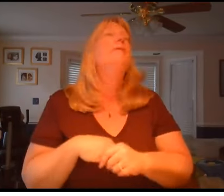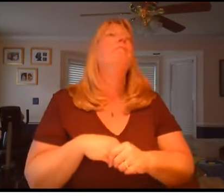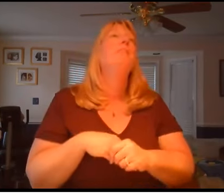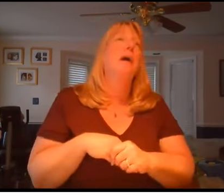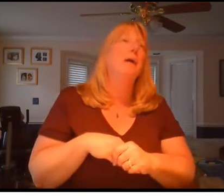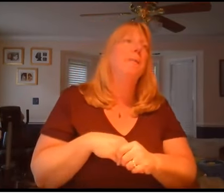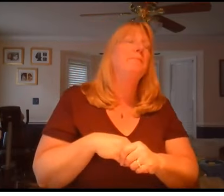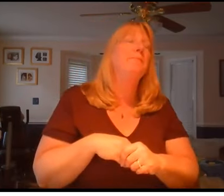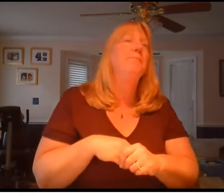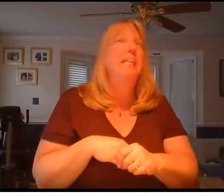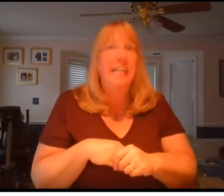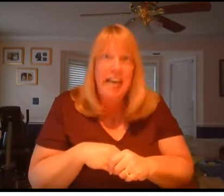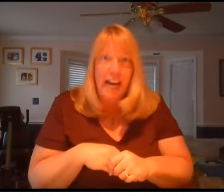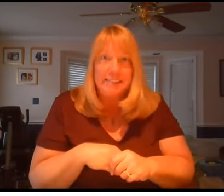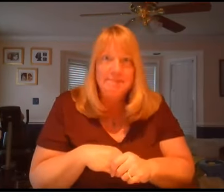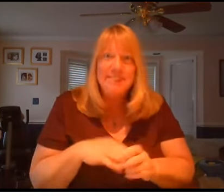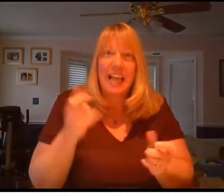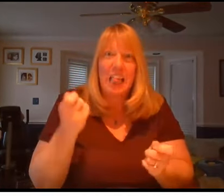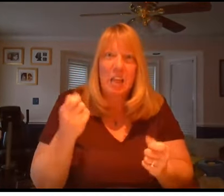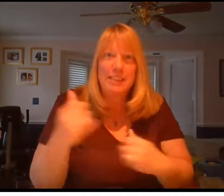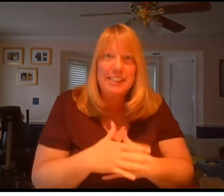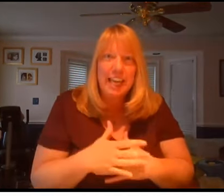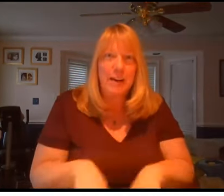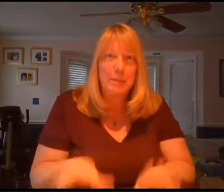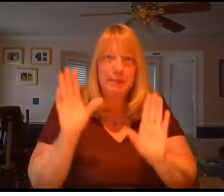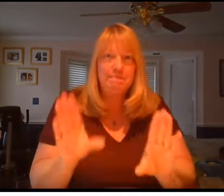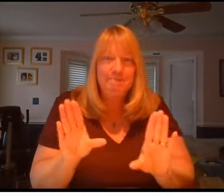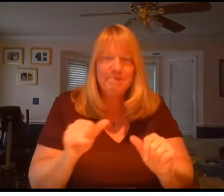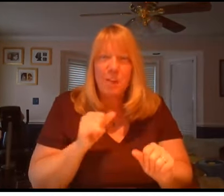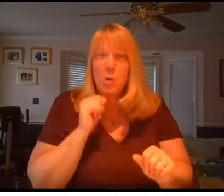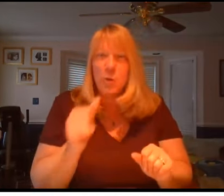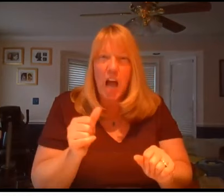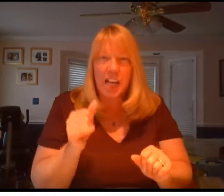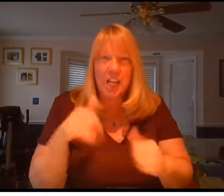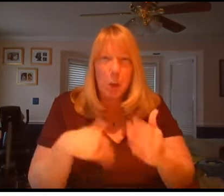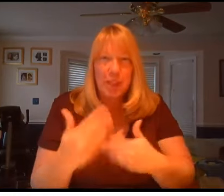that's how I found out that oral methods were not working. Yeah, it's a little bit scary.